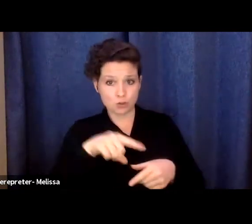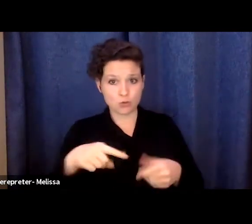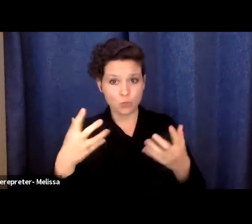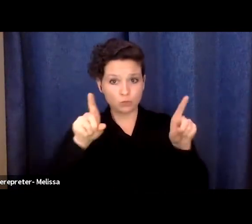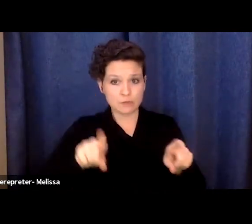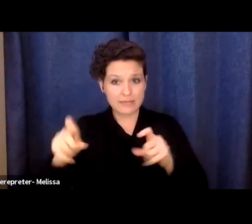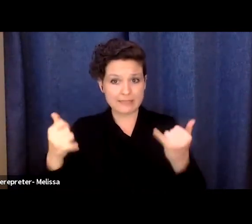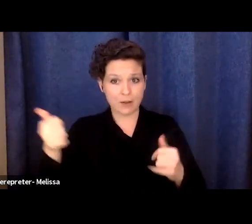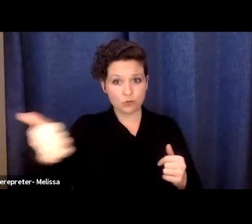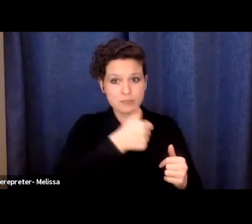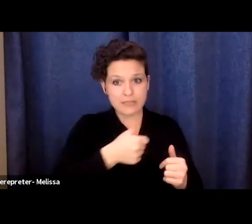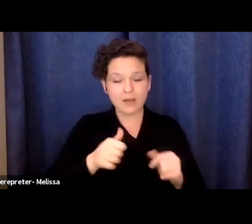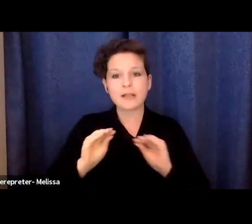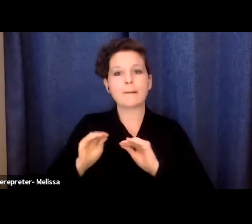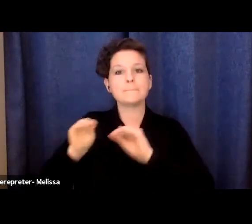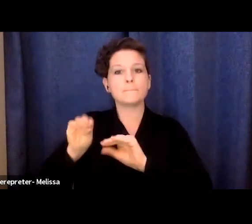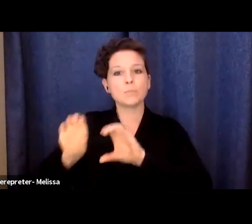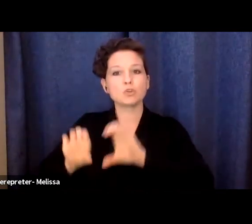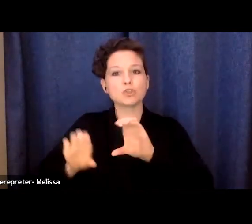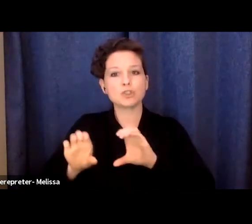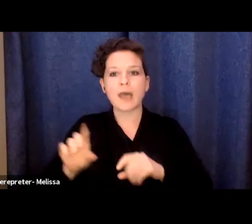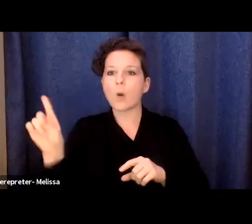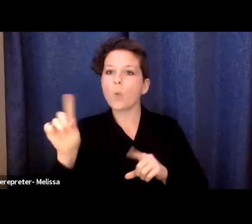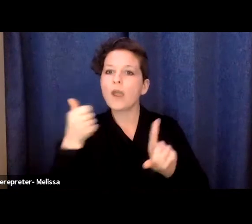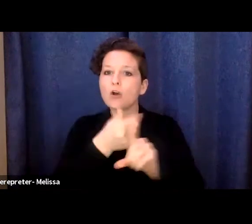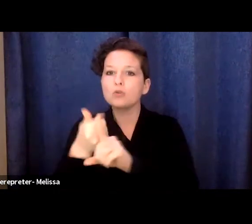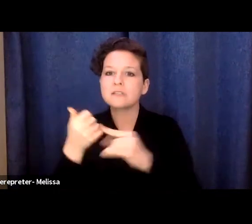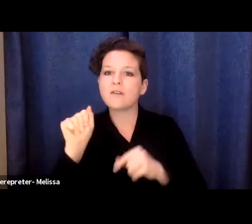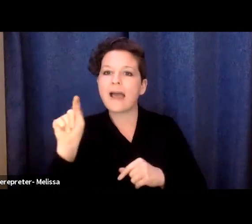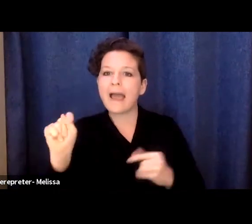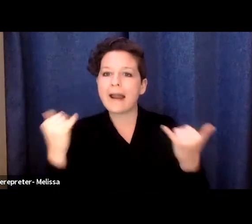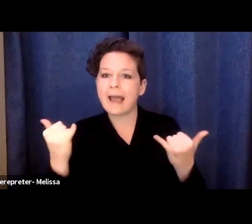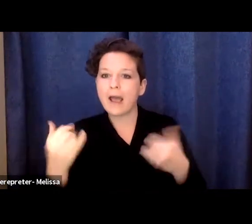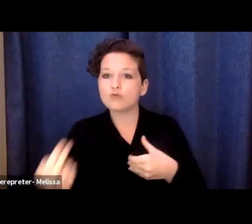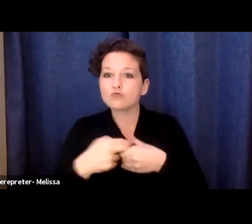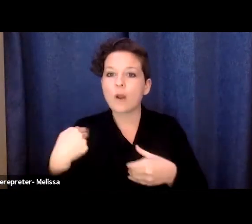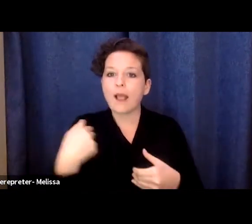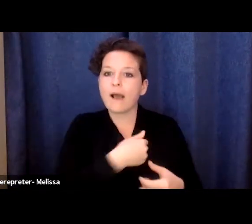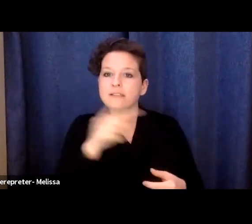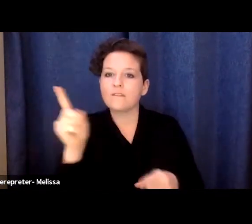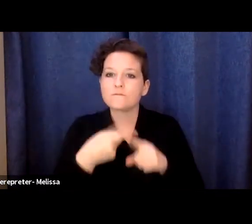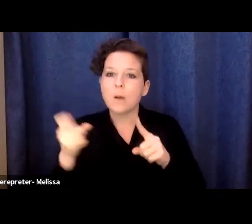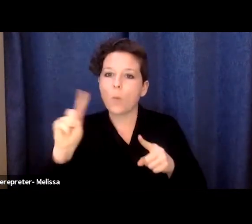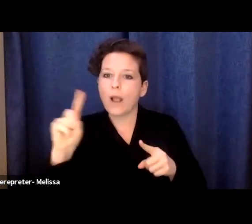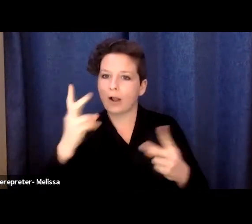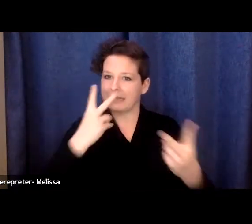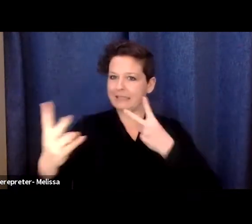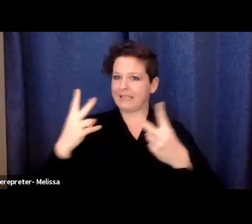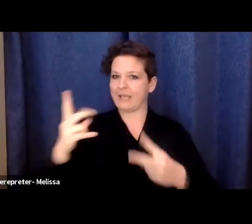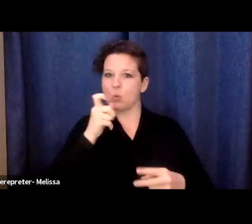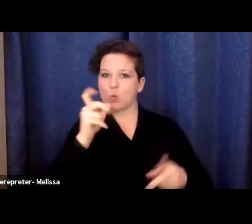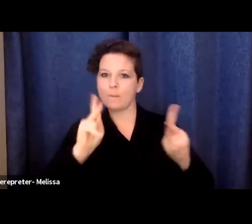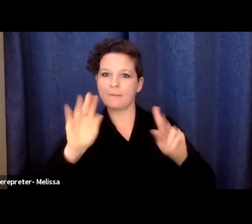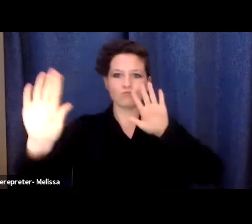like to put in the chat where you're joining from, that way we can get a sense of the various parts of the